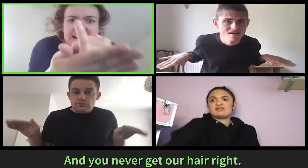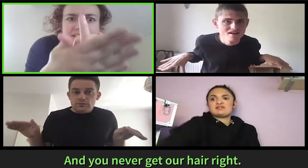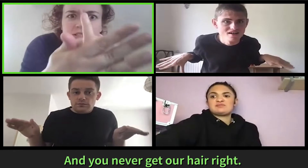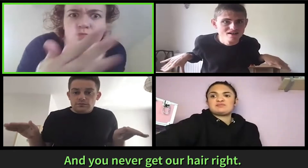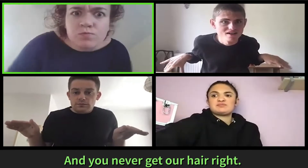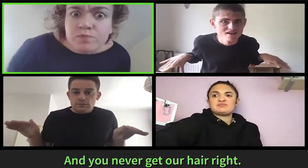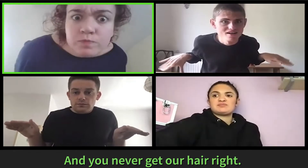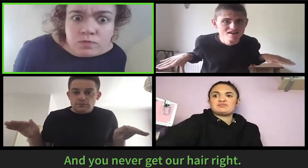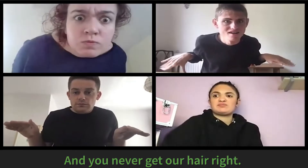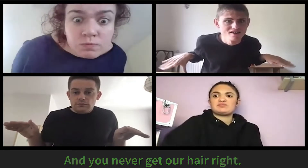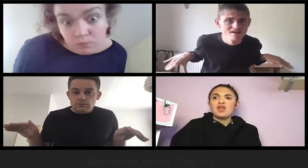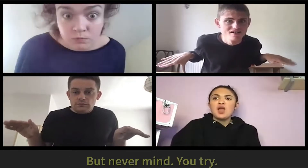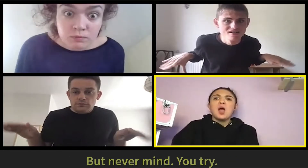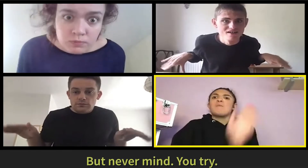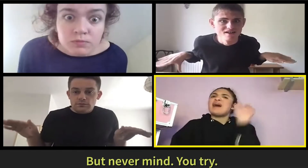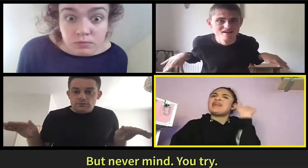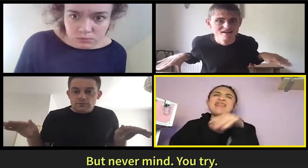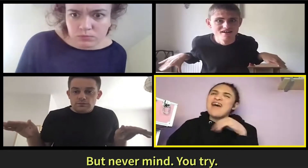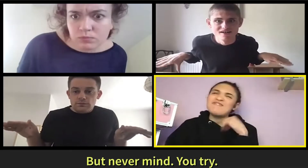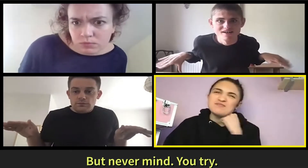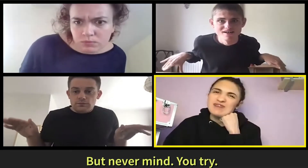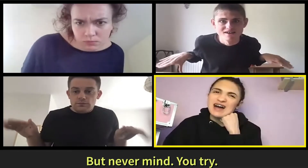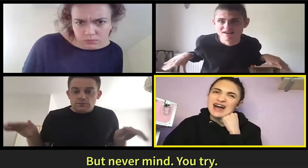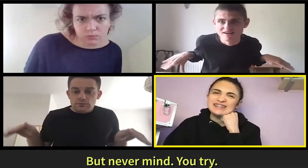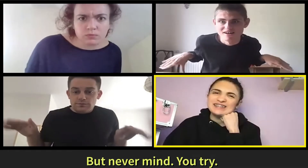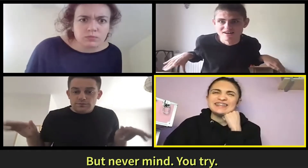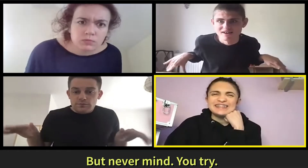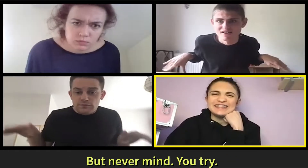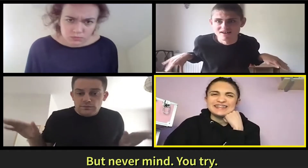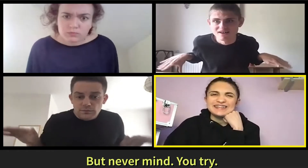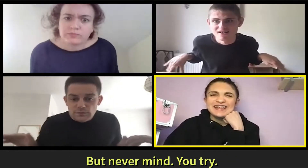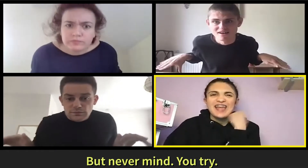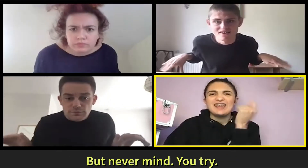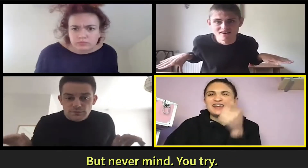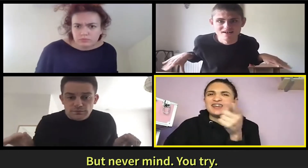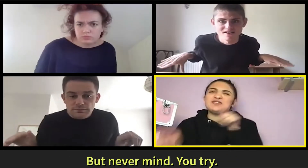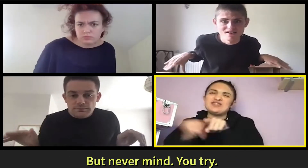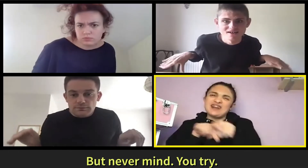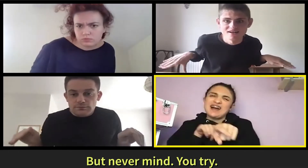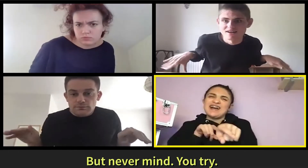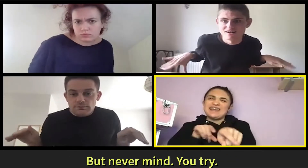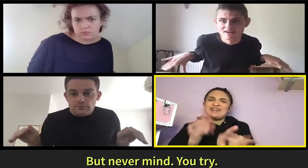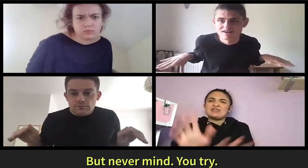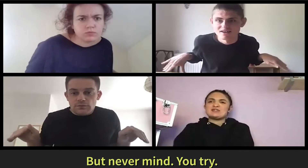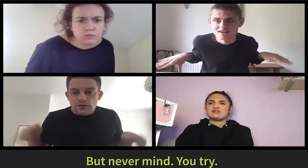bite. But never mind. You try.